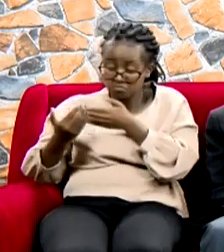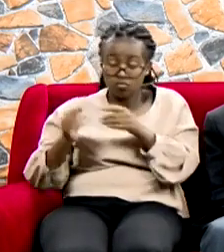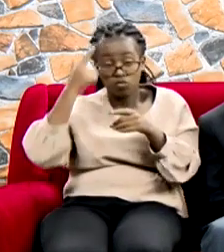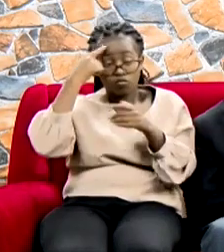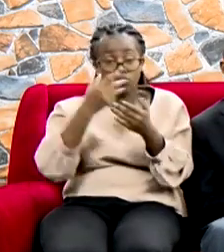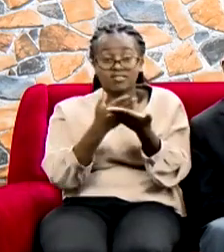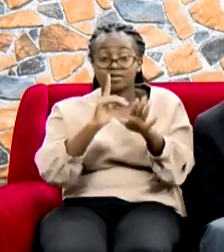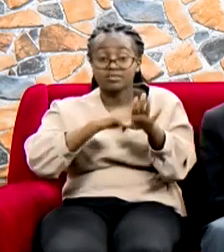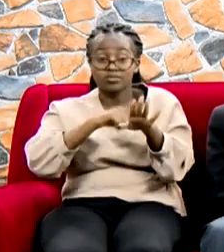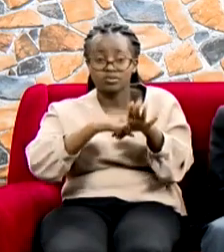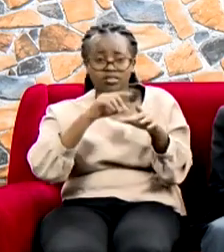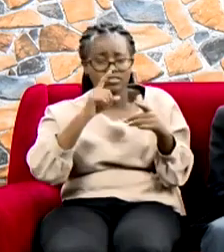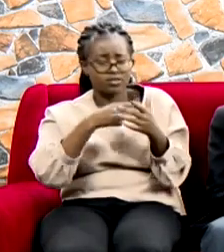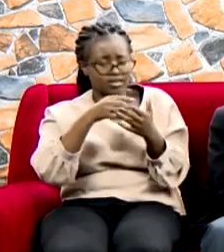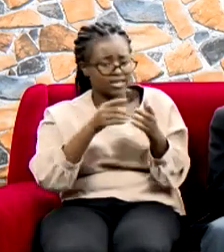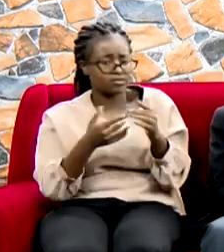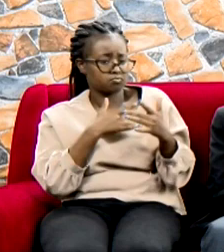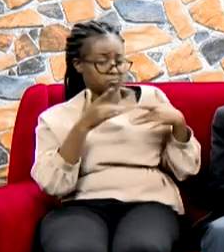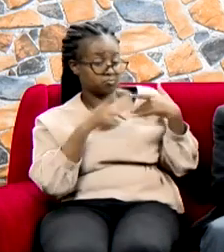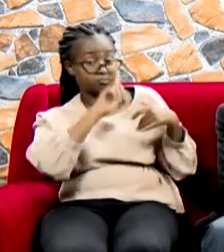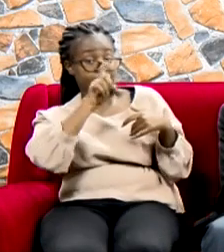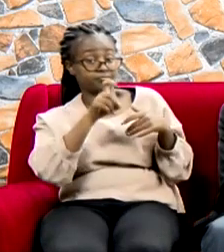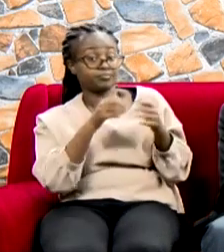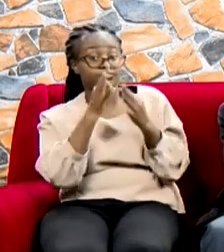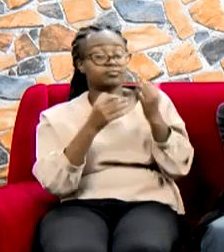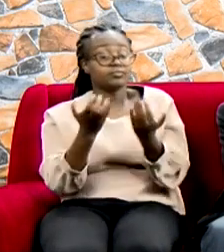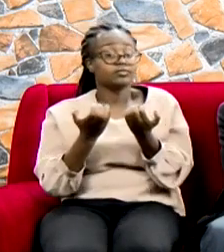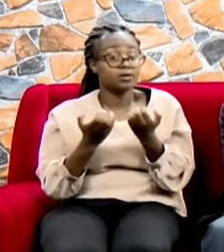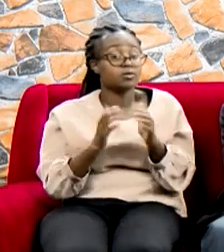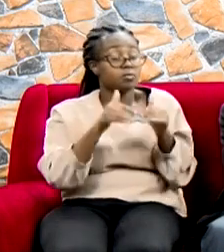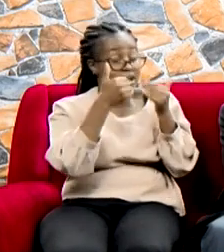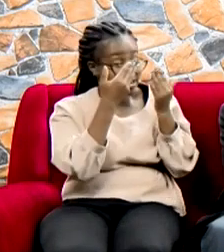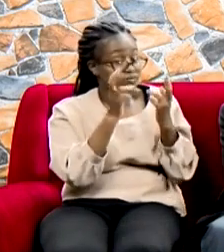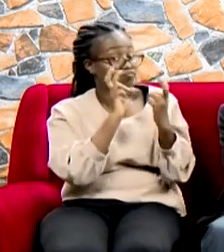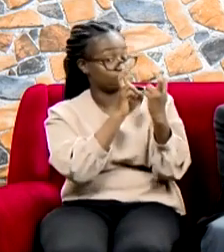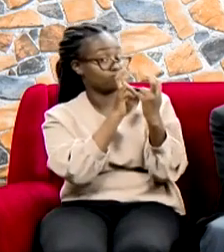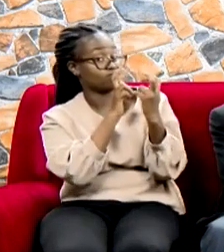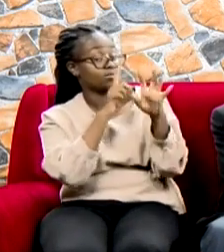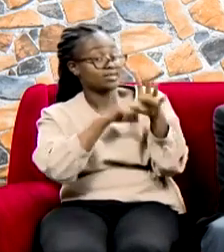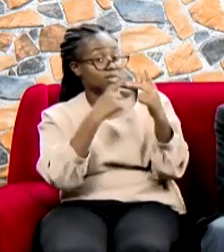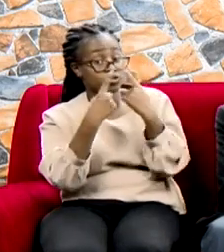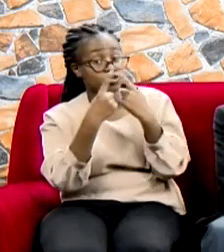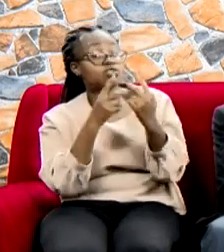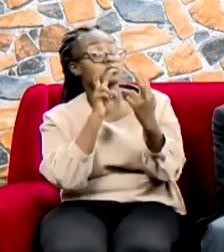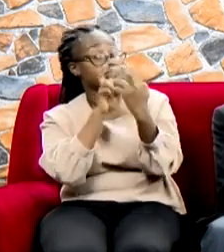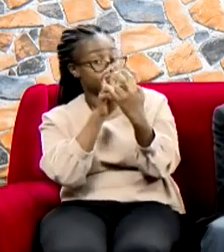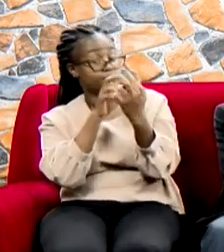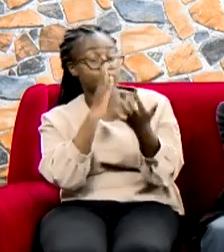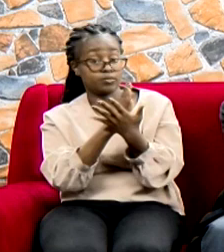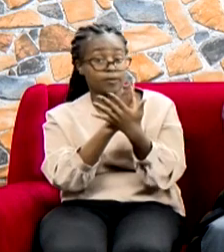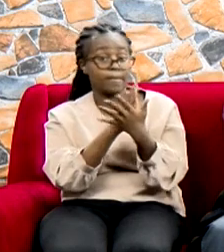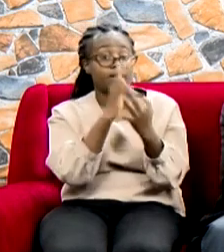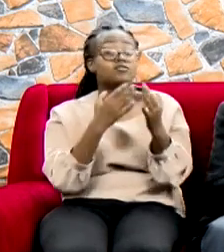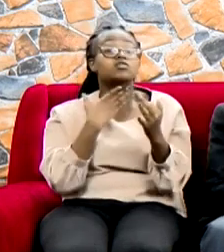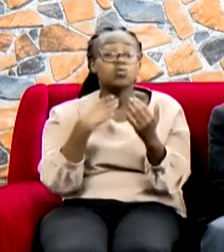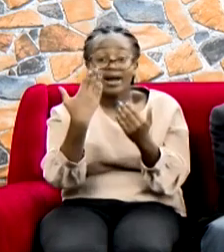for a certain period, that we get concerned? Typically, if I need anything from you, I have to give you eye contact. Yes. When I'm talking to you, I have to give you eye contact. Yes. If I